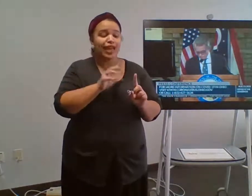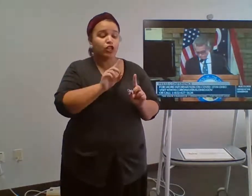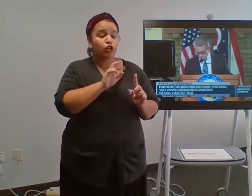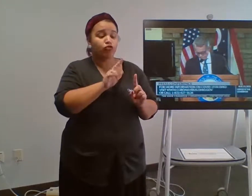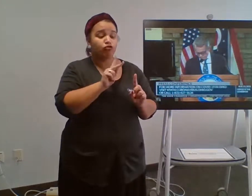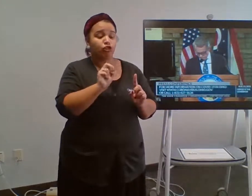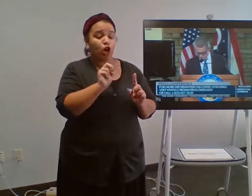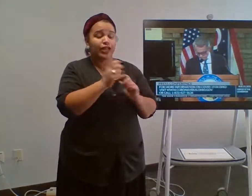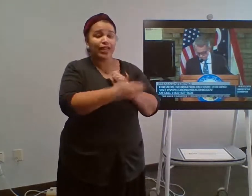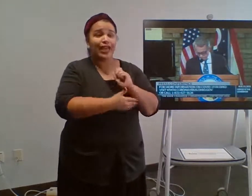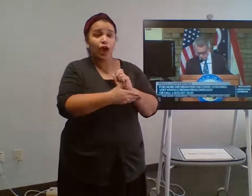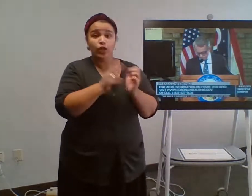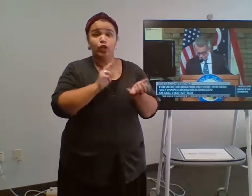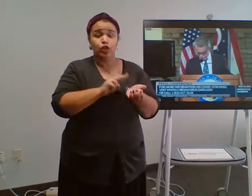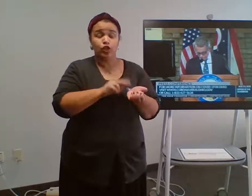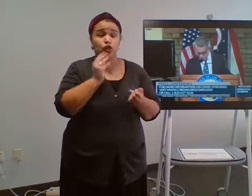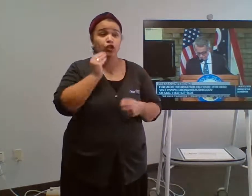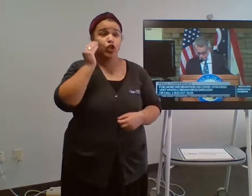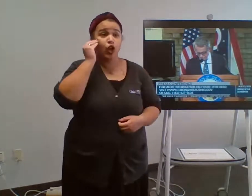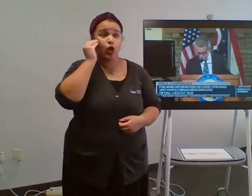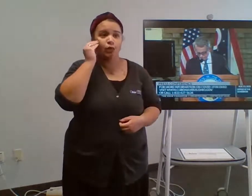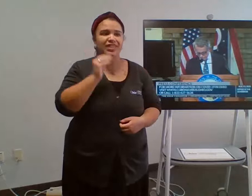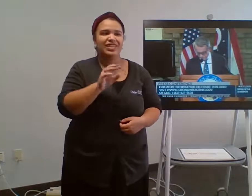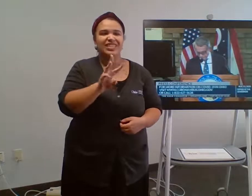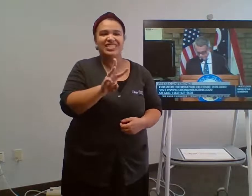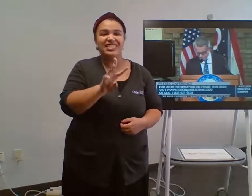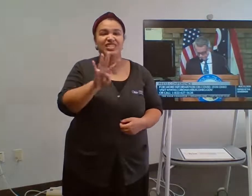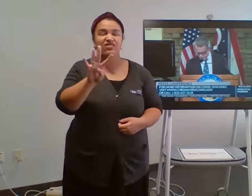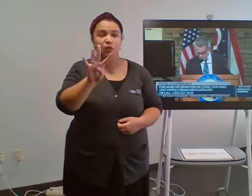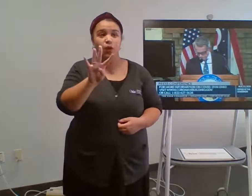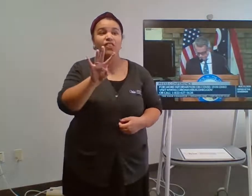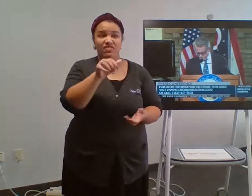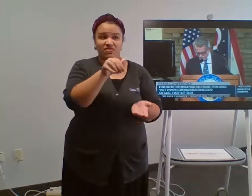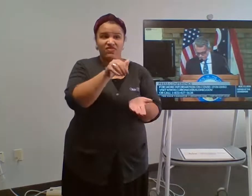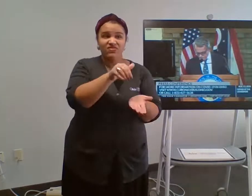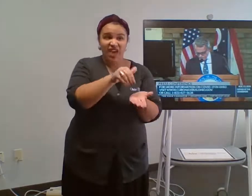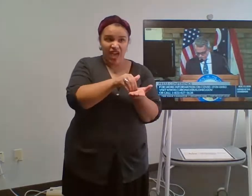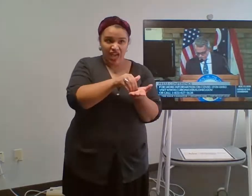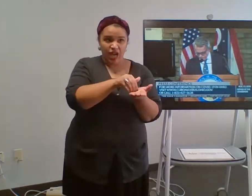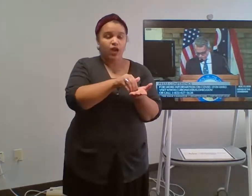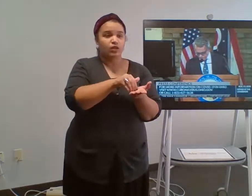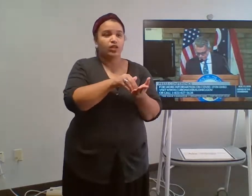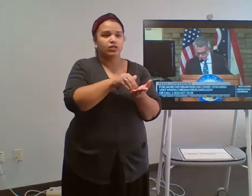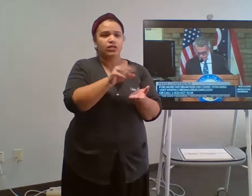Darke County. Are you concerned some of the relaxed visitation rules have led to any of these outbreaks?